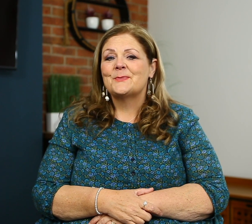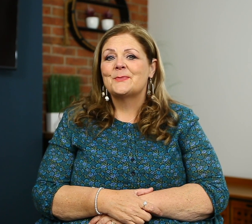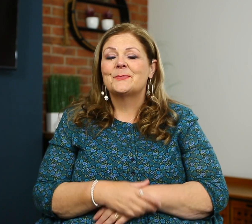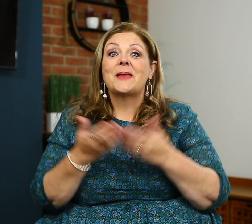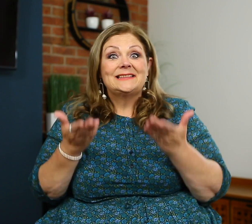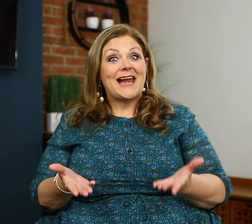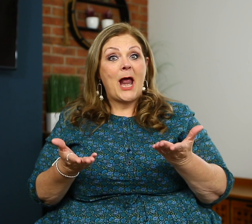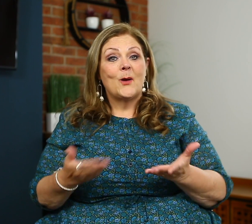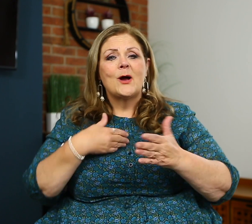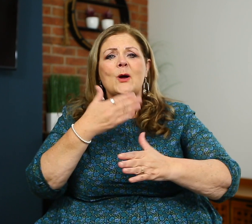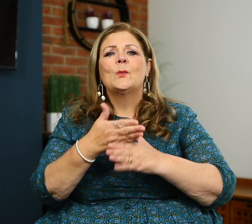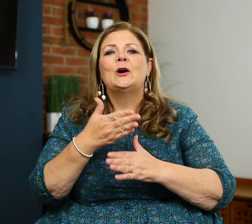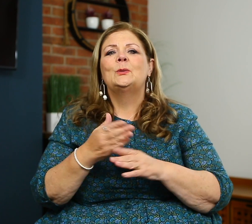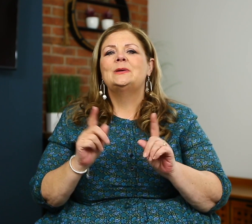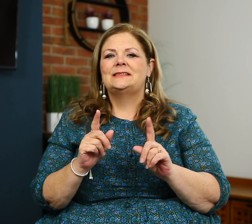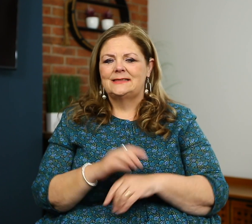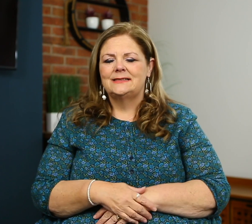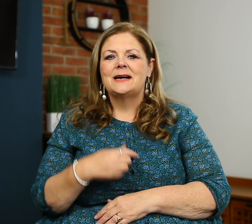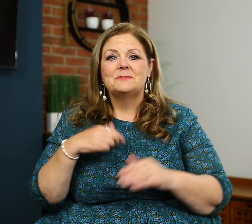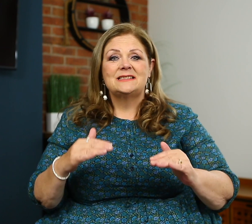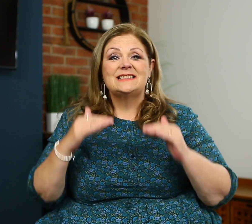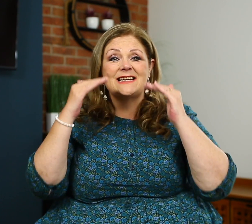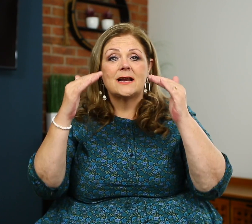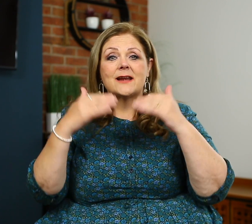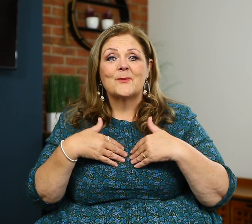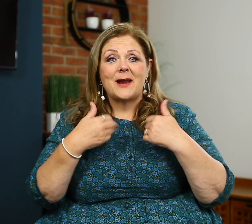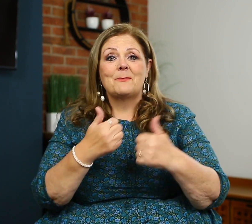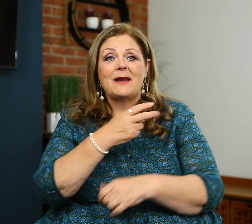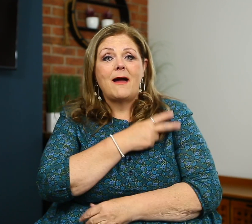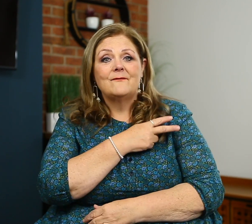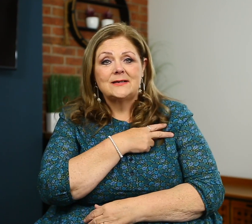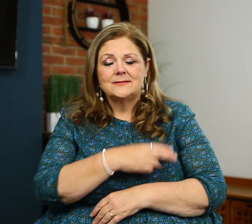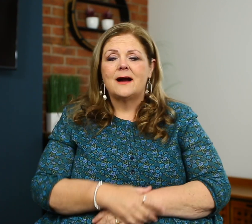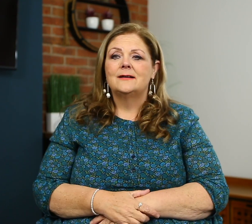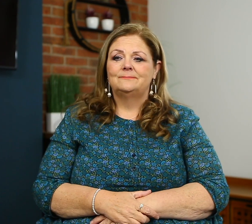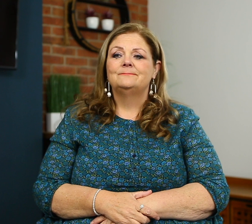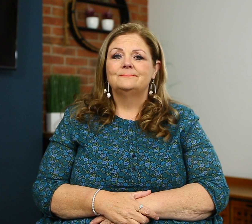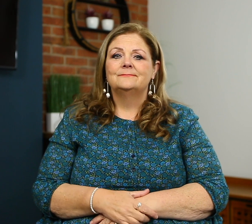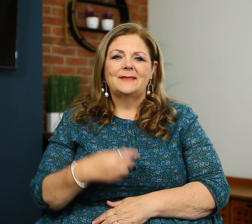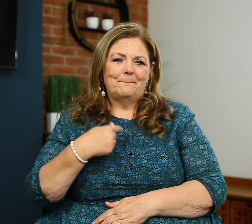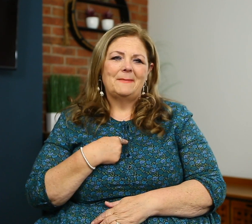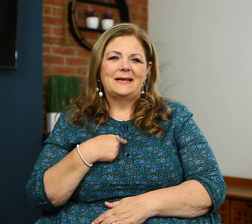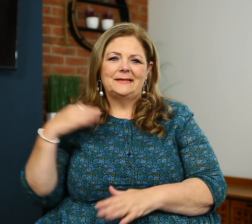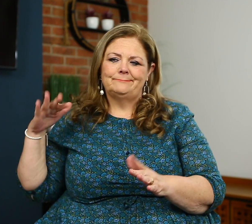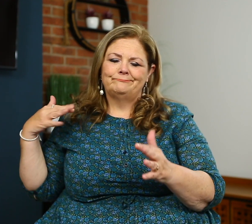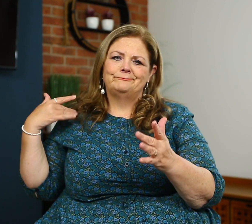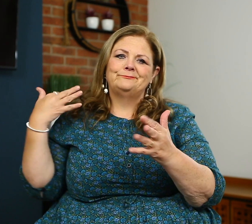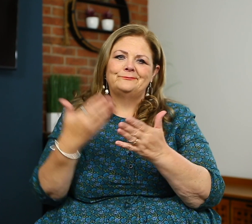now I am a senior wellbeing officer. I've given a lot of time over